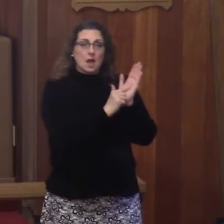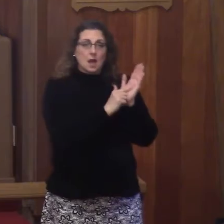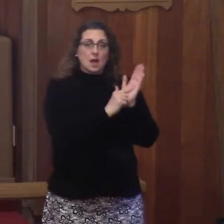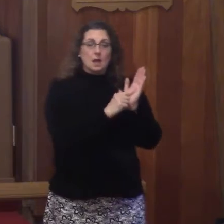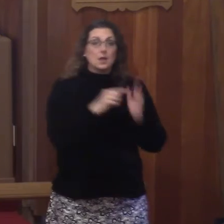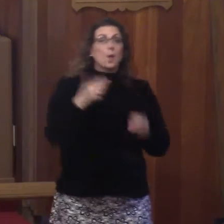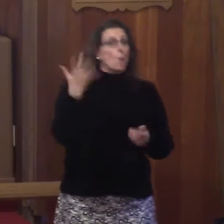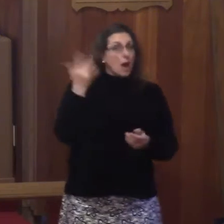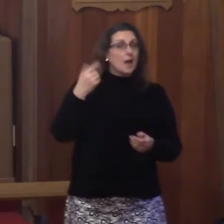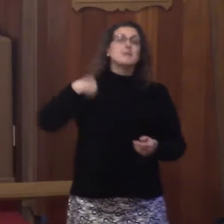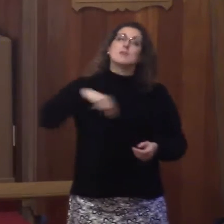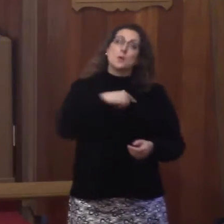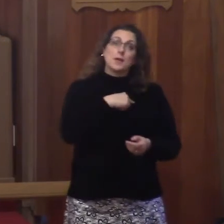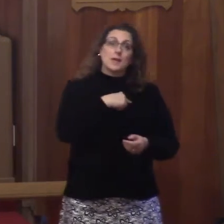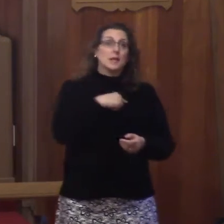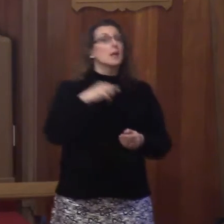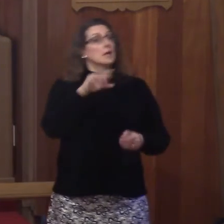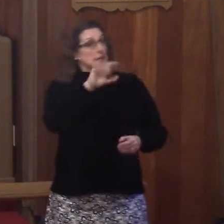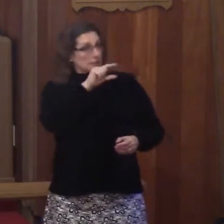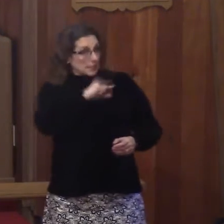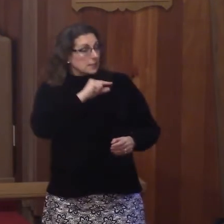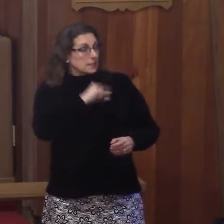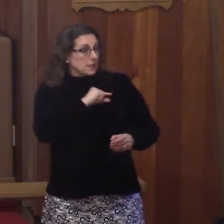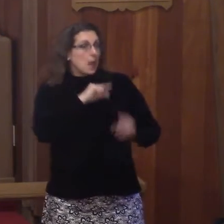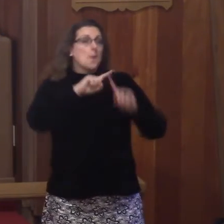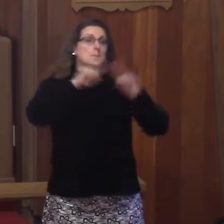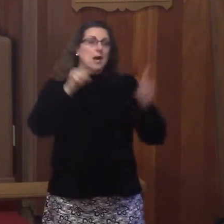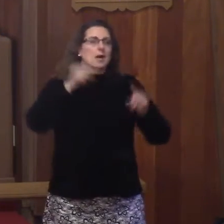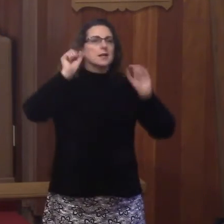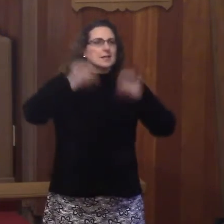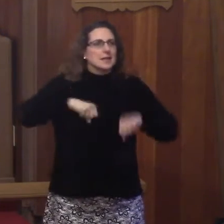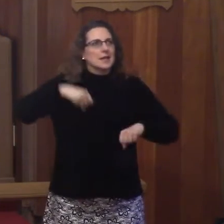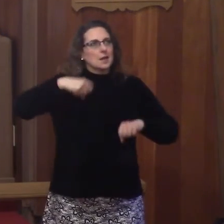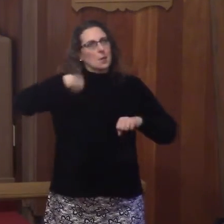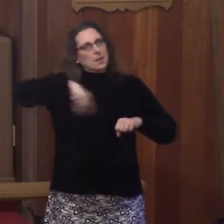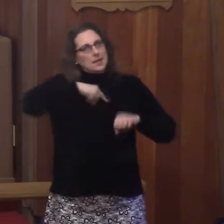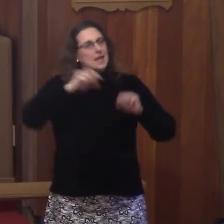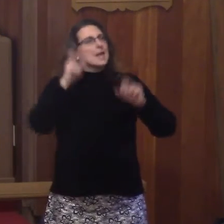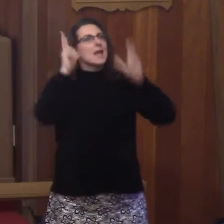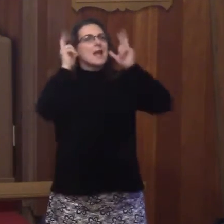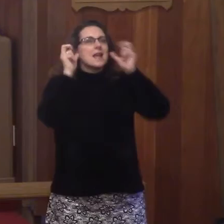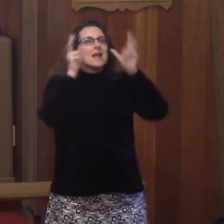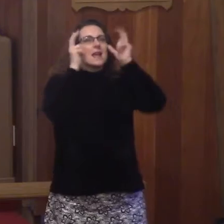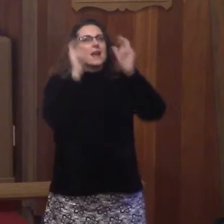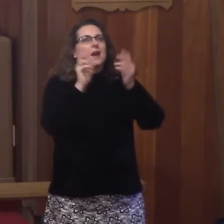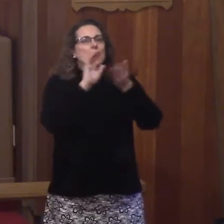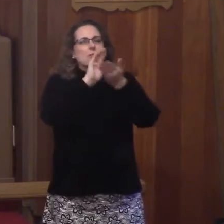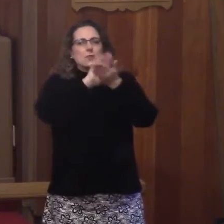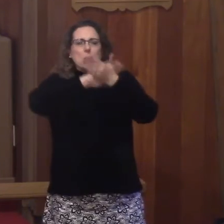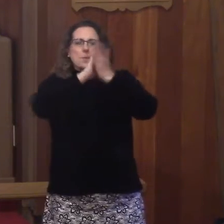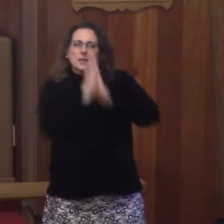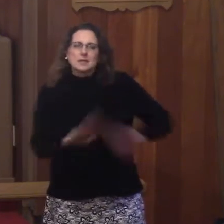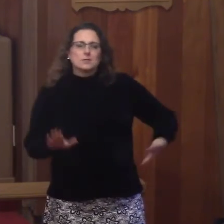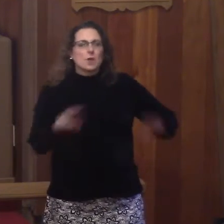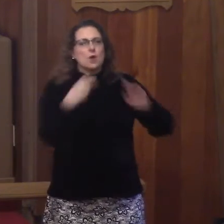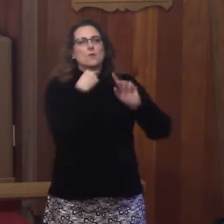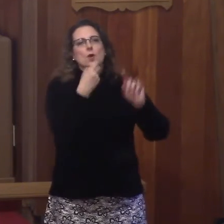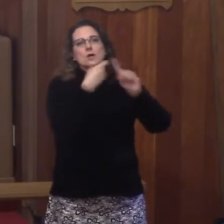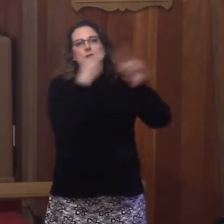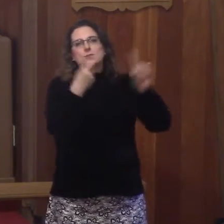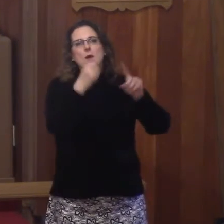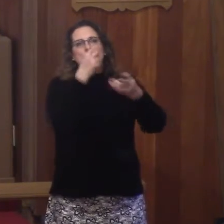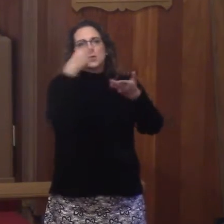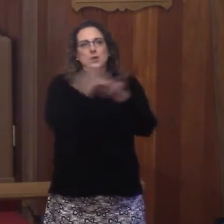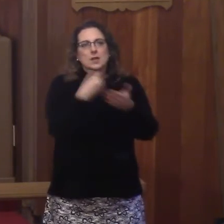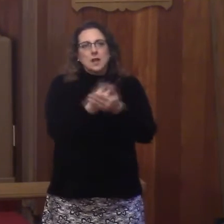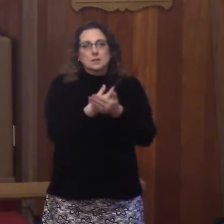instead the peaceful voice of the gospel that our sins are forgiven. So now, my friends, what's